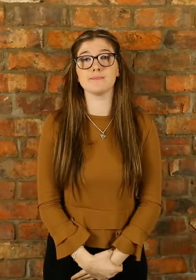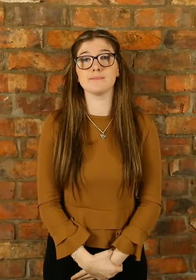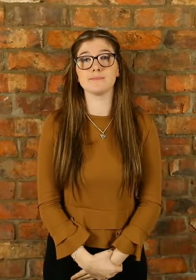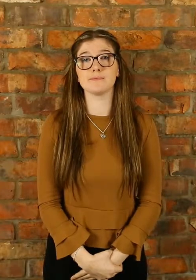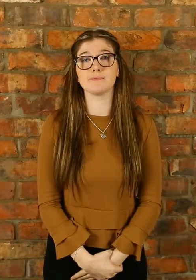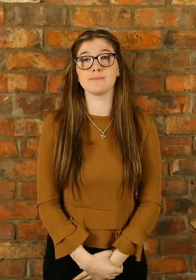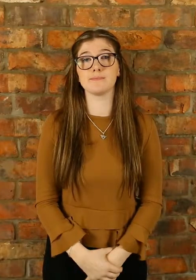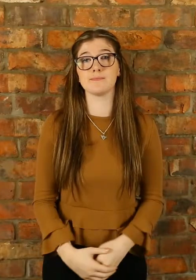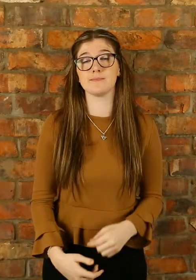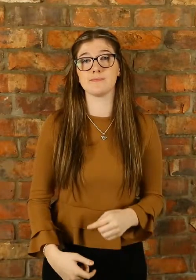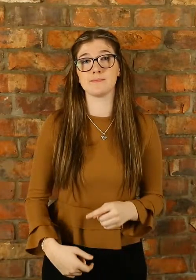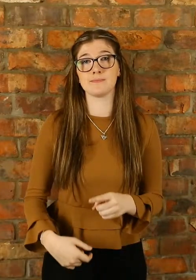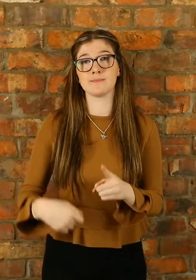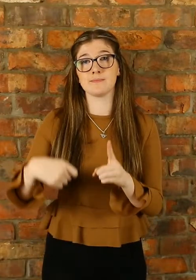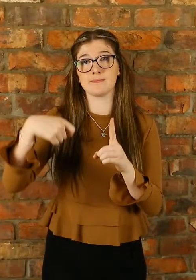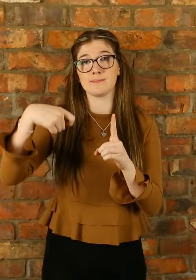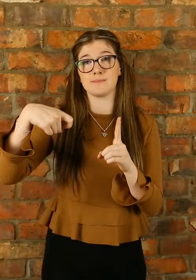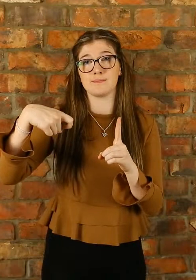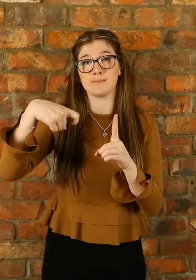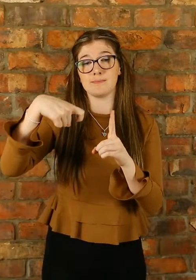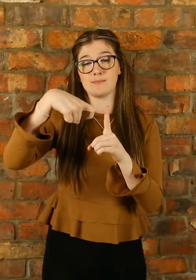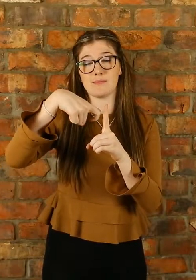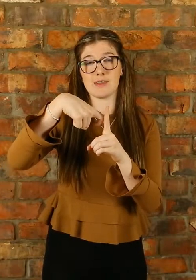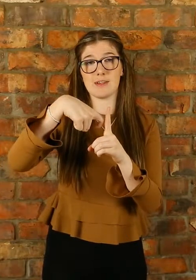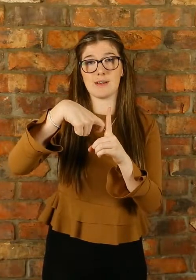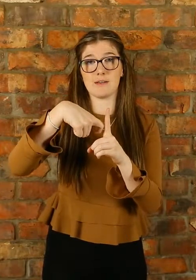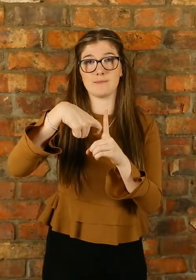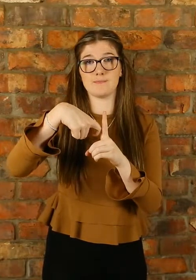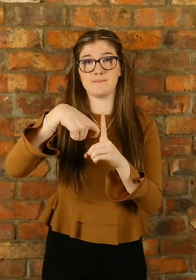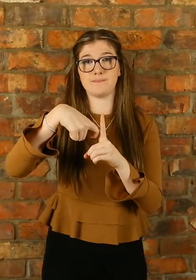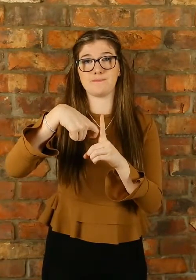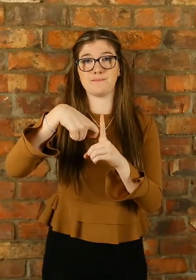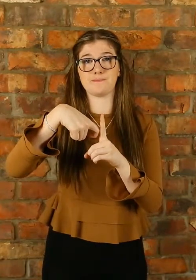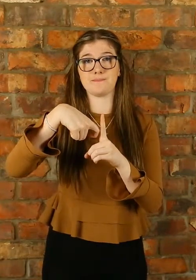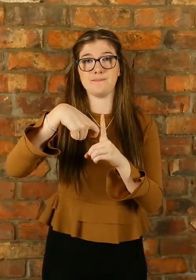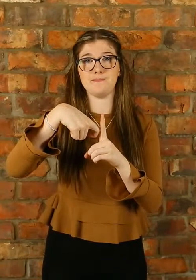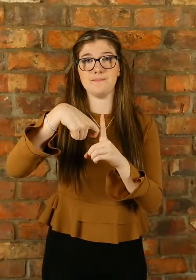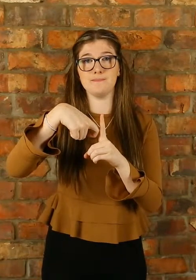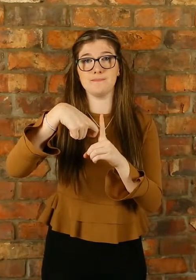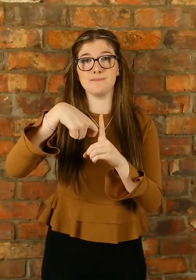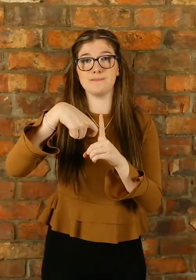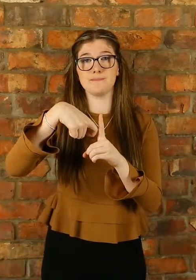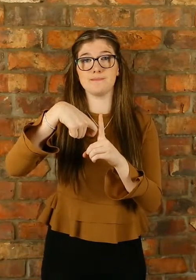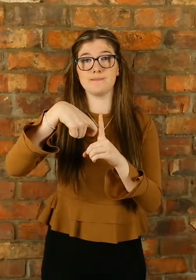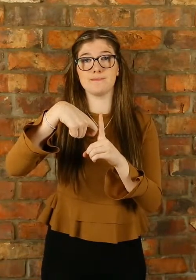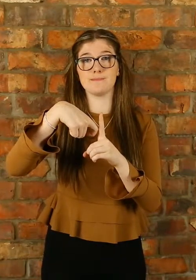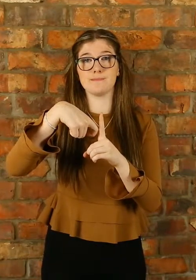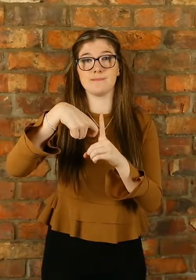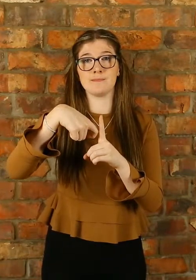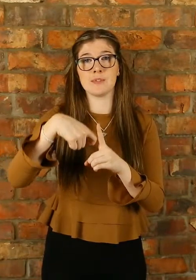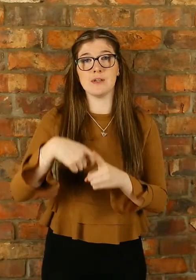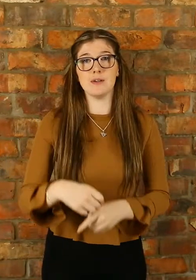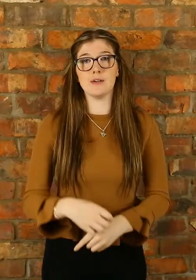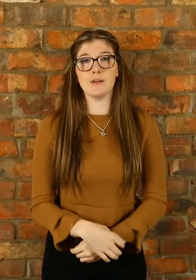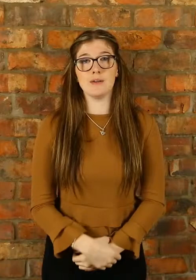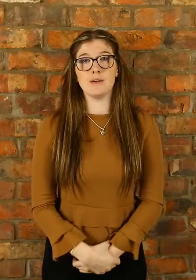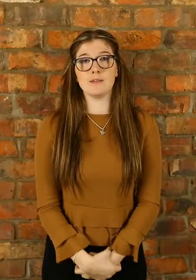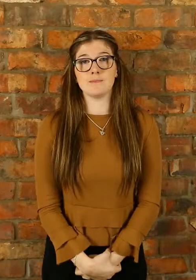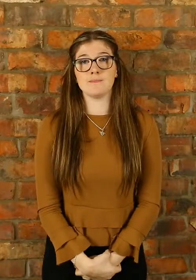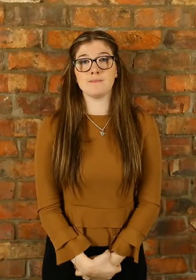Next, we've got the letter K. So put your index finger up and then you make a hook shape with your other index